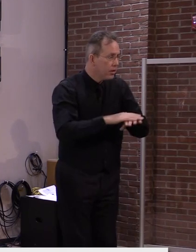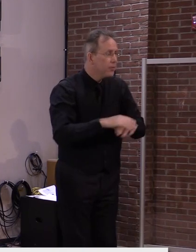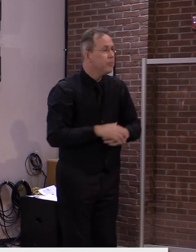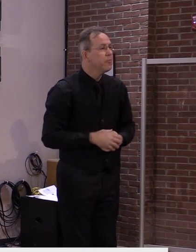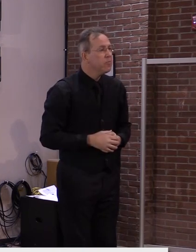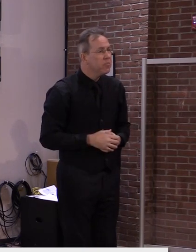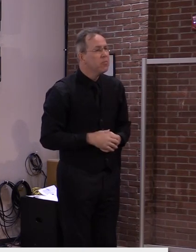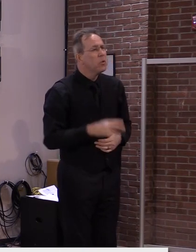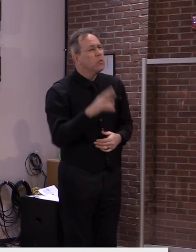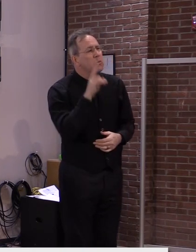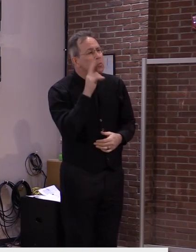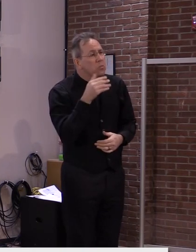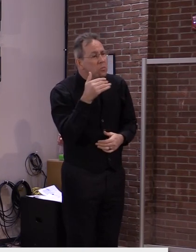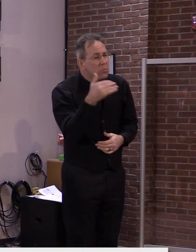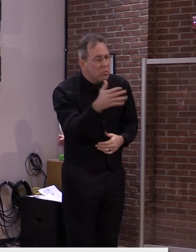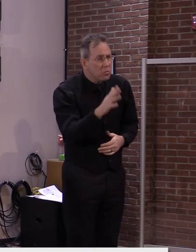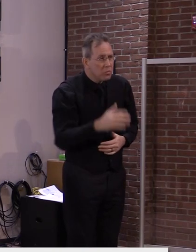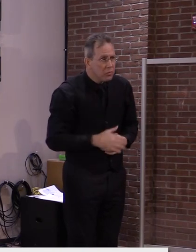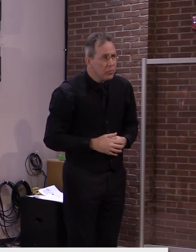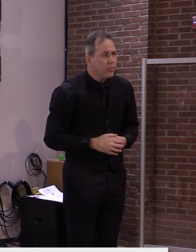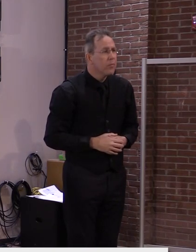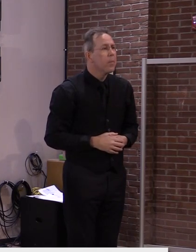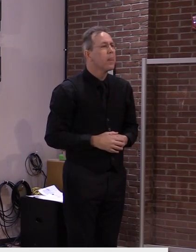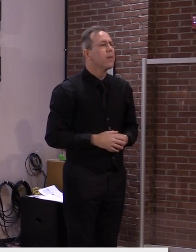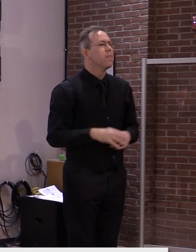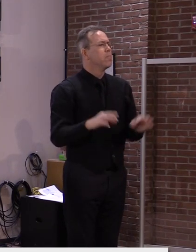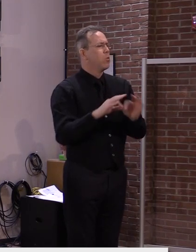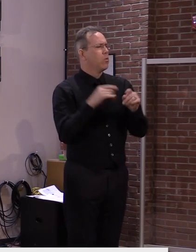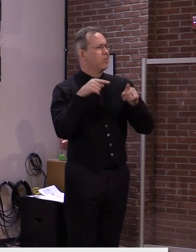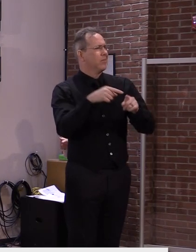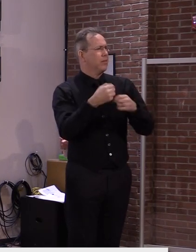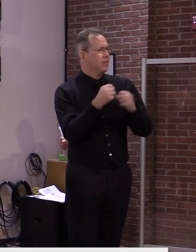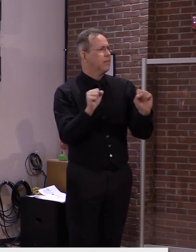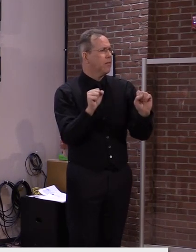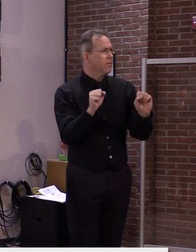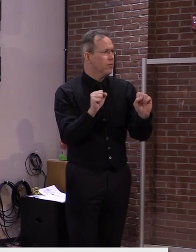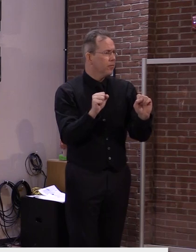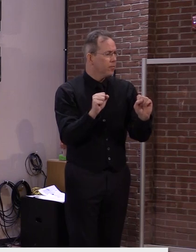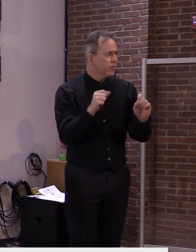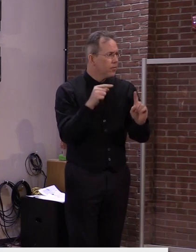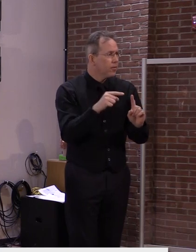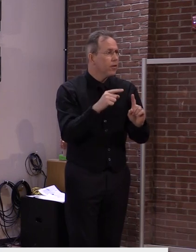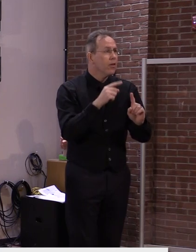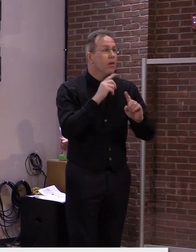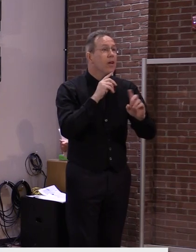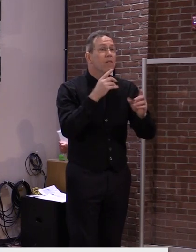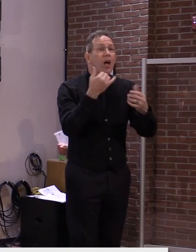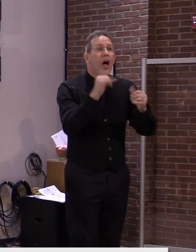operate safely. Shortly thereafter, however, the case count started to rise again. With the